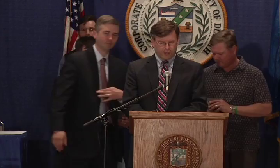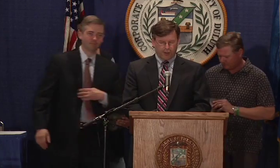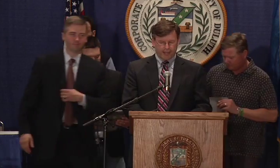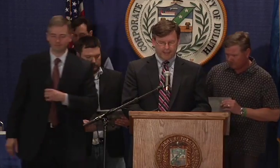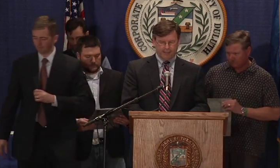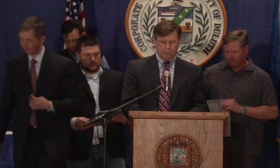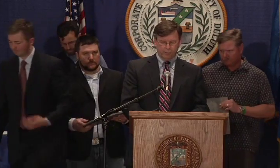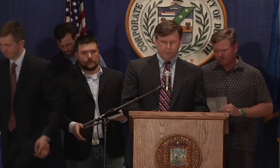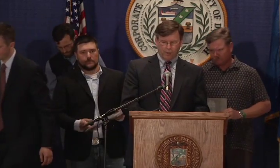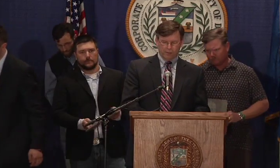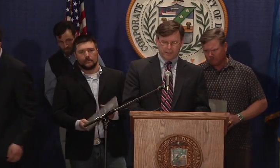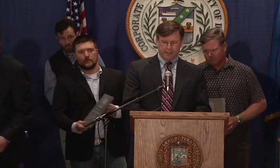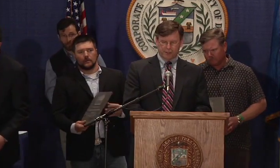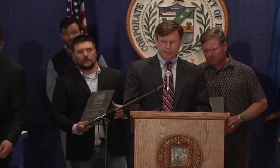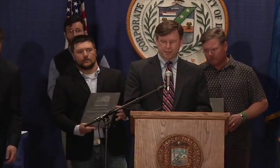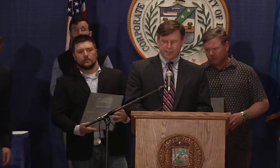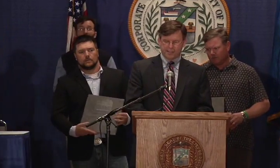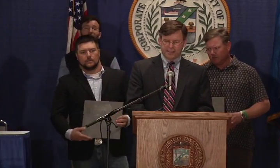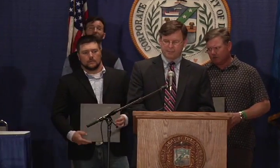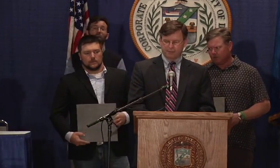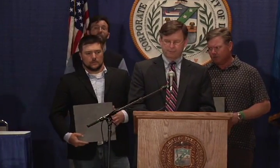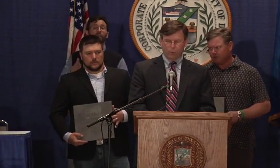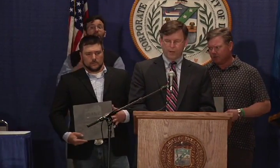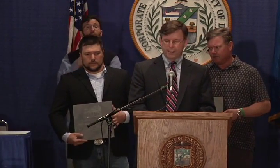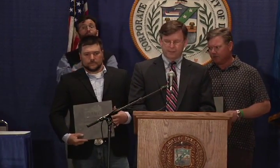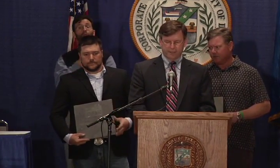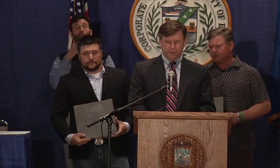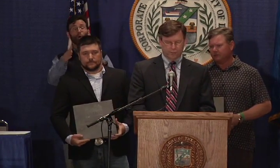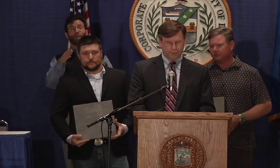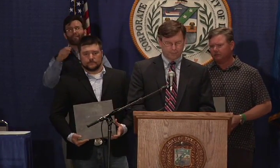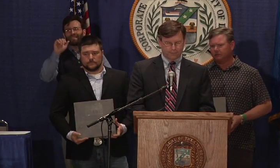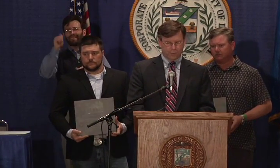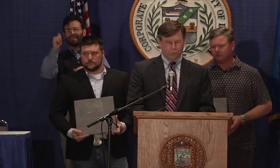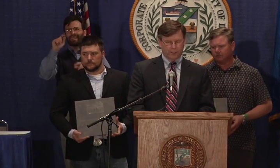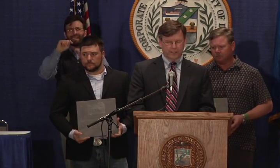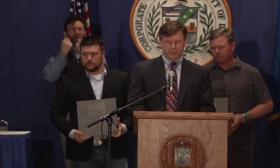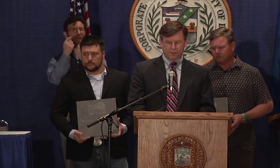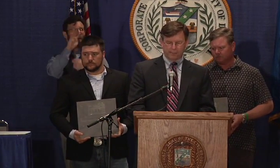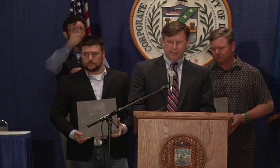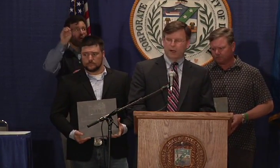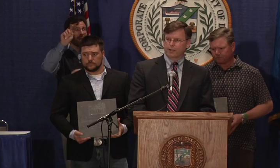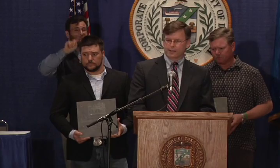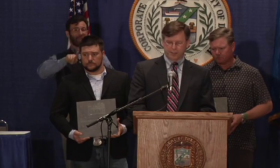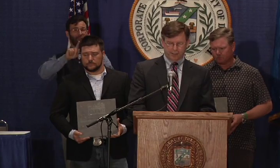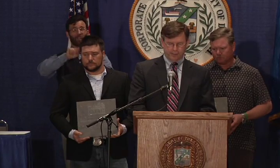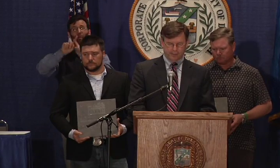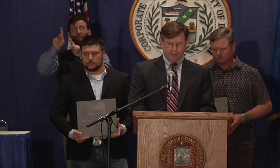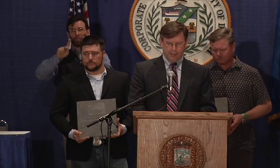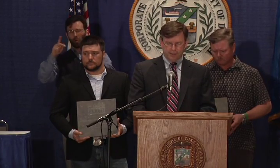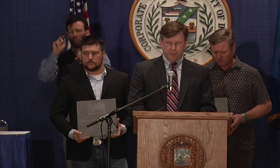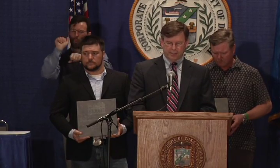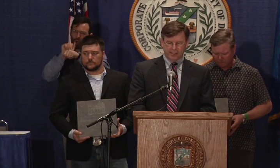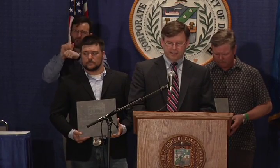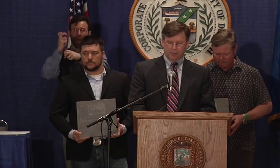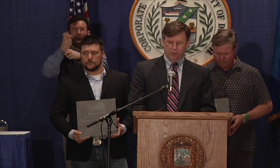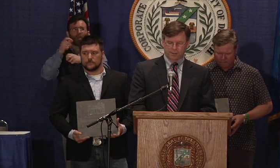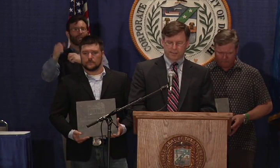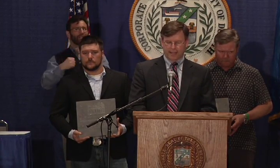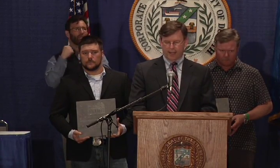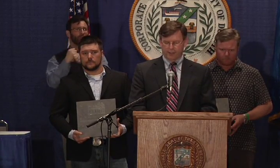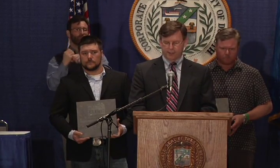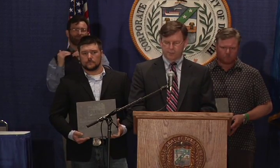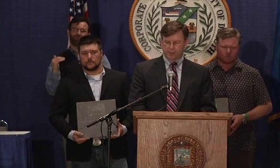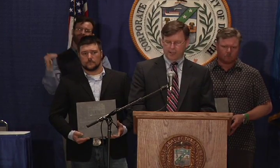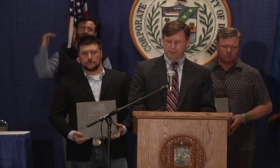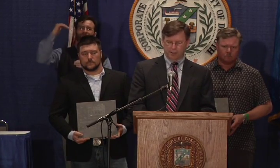You can credit the improved road conditions to this team of 40 individuals who worked extremely hard this year to exceed the goals